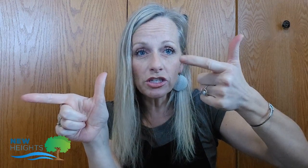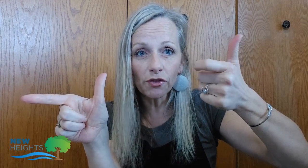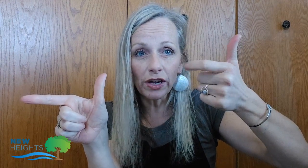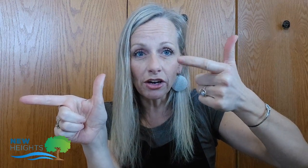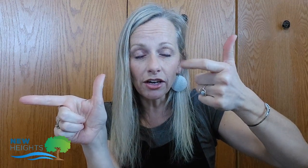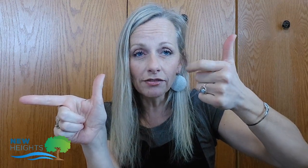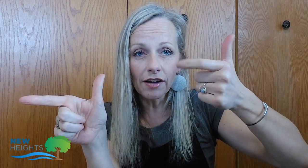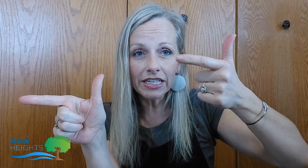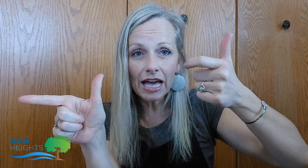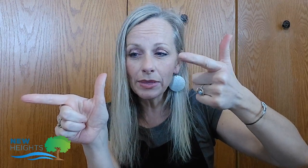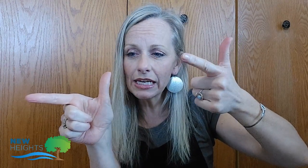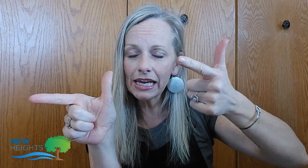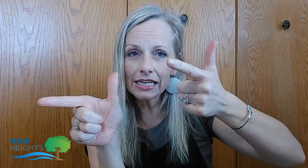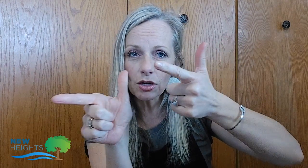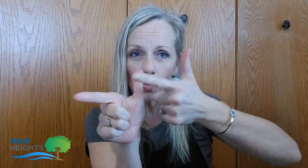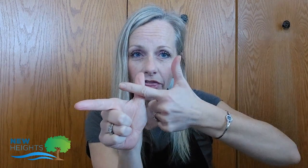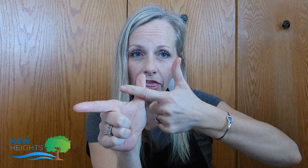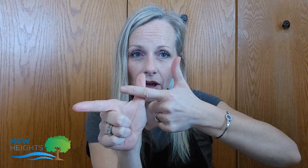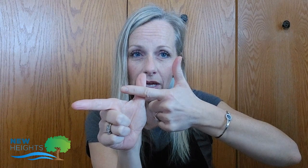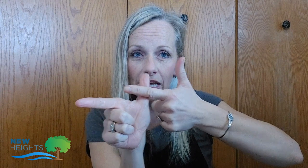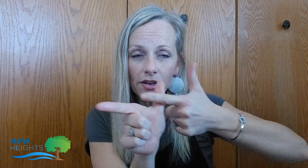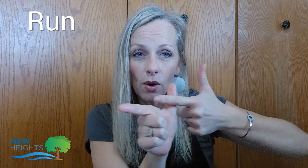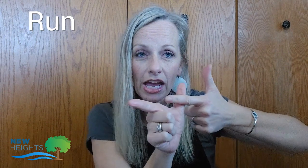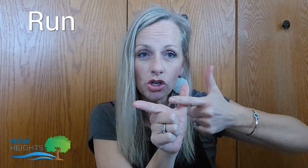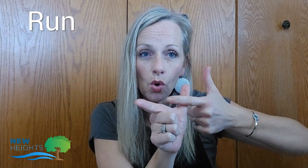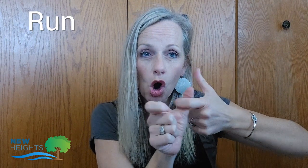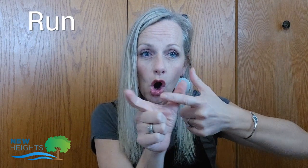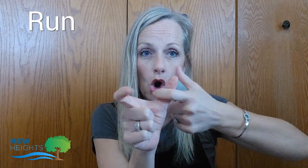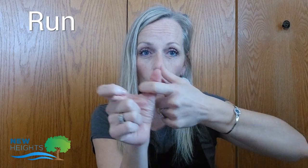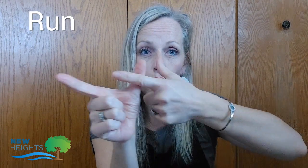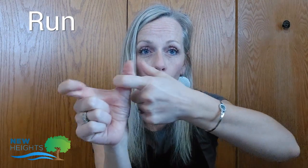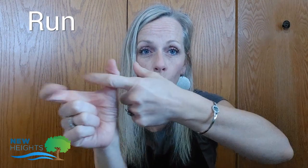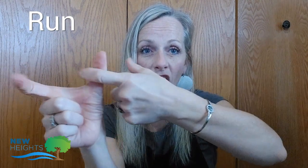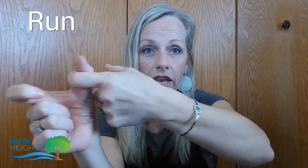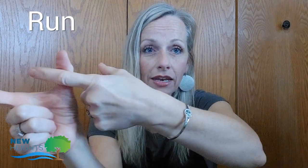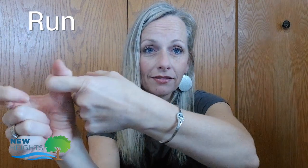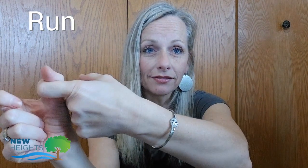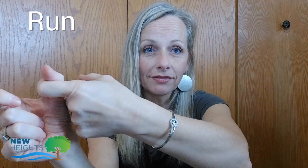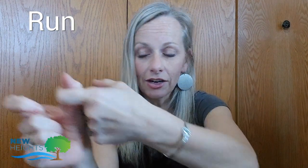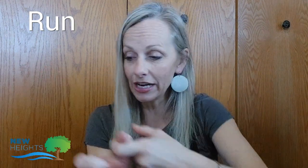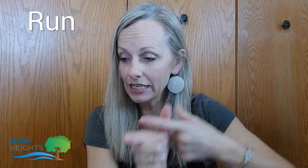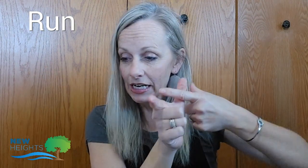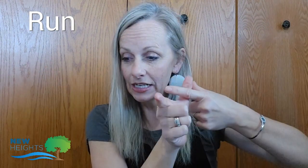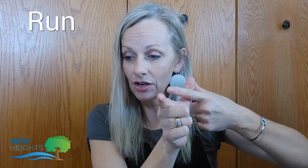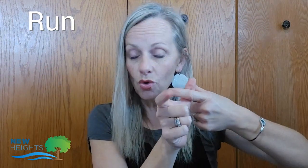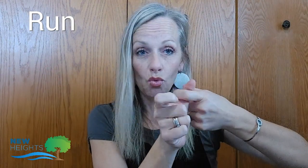pointer finger of the dominant hand with the thumb on the other, and you run. All right.